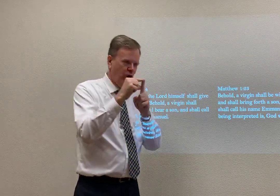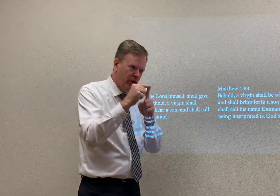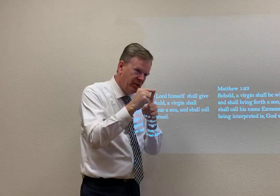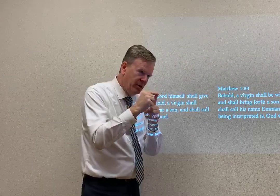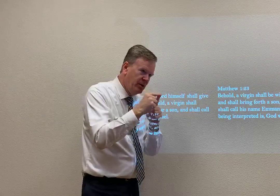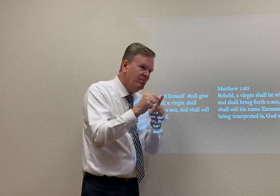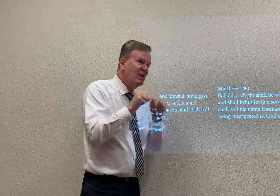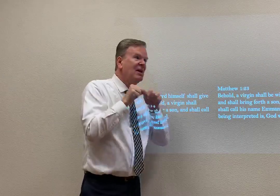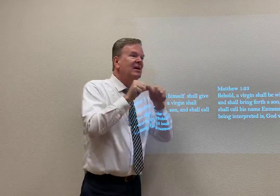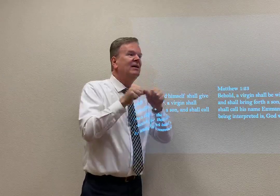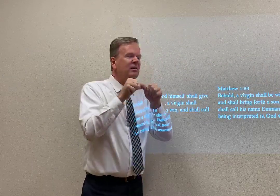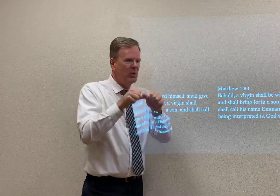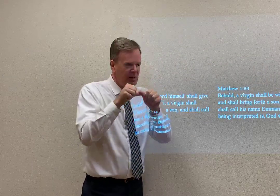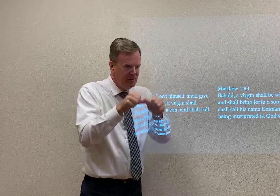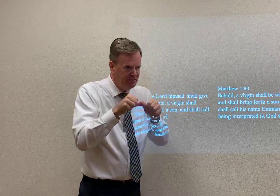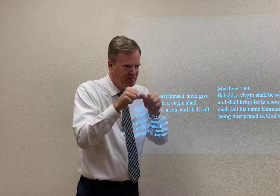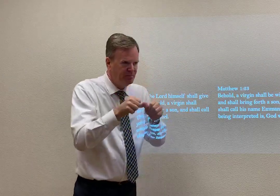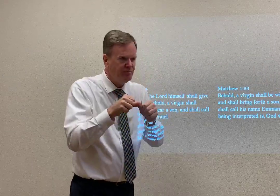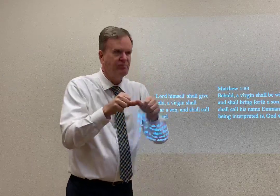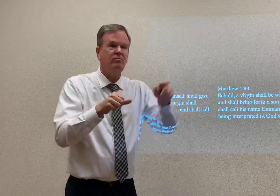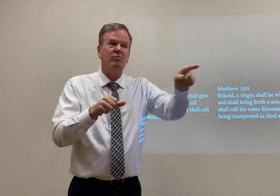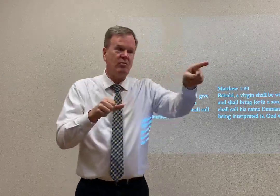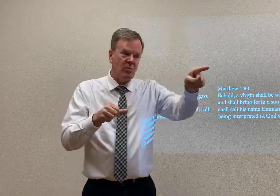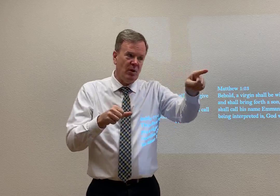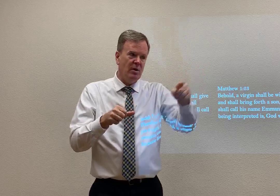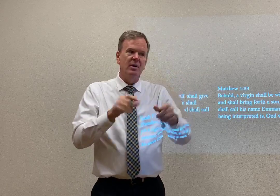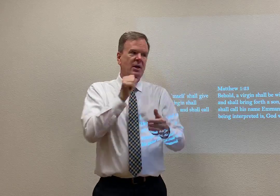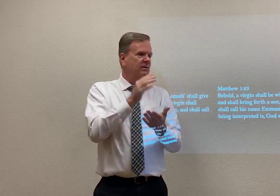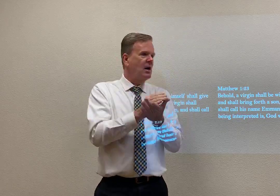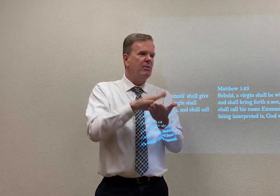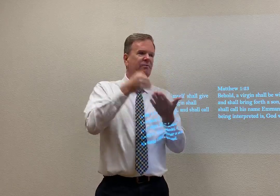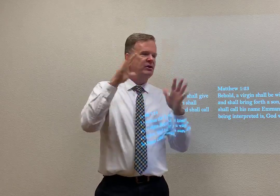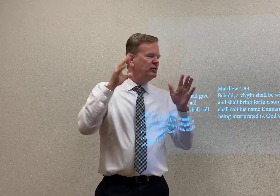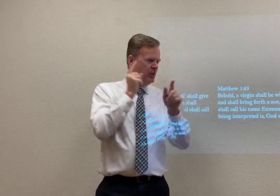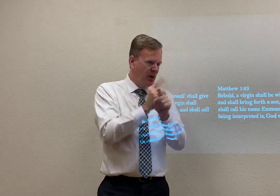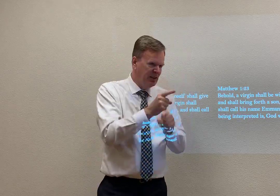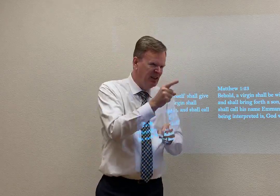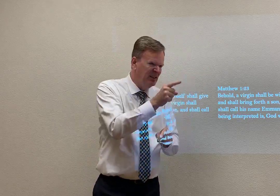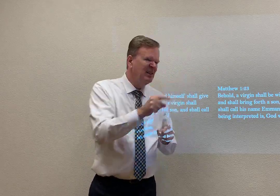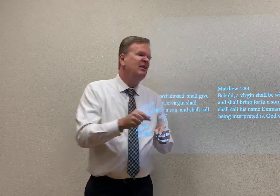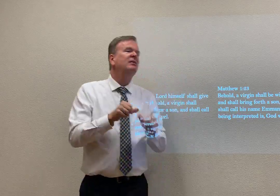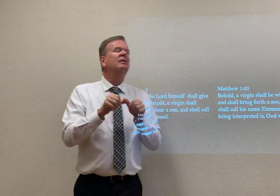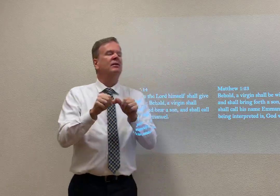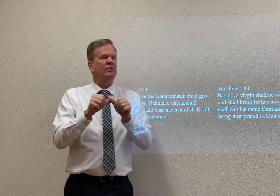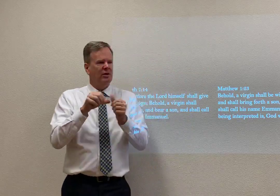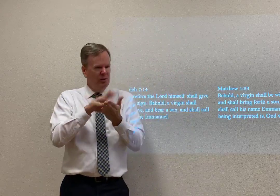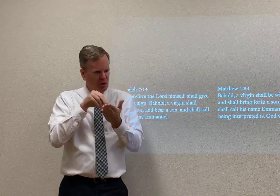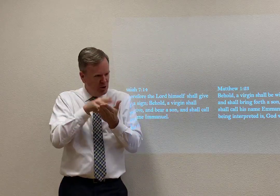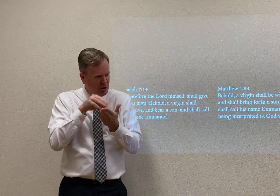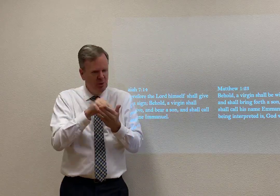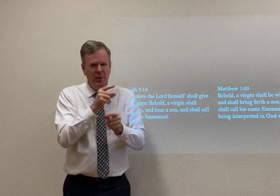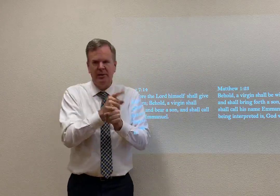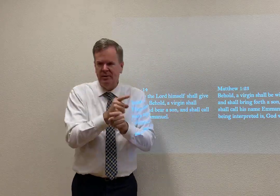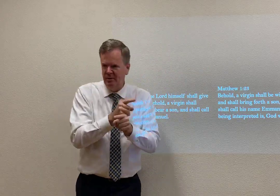Right. The Bible's called the Living Word. Yes, that means... Right. It's not something we just stop learning.